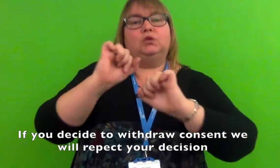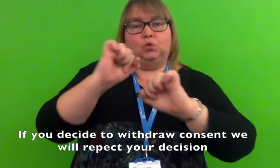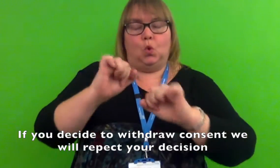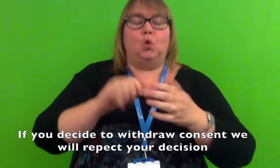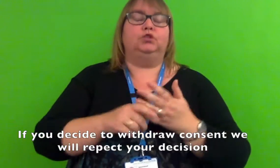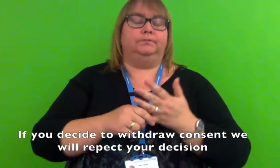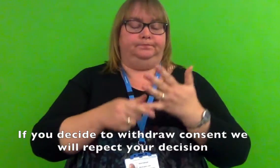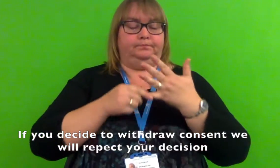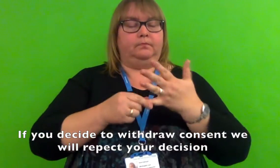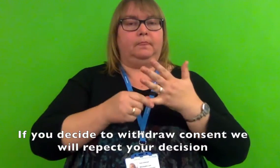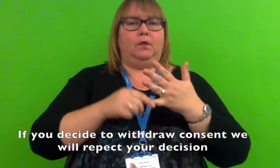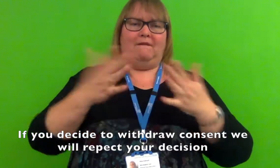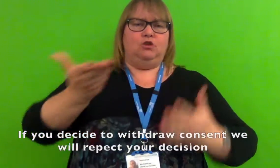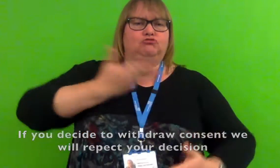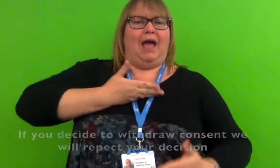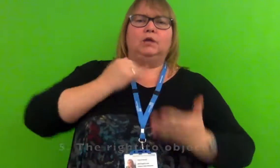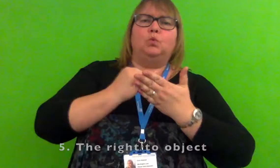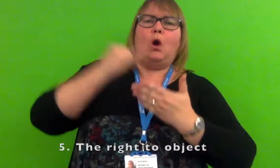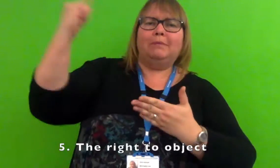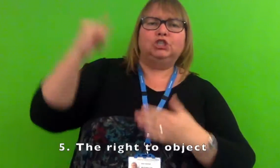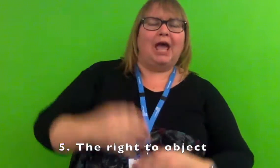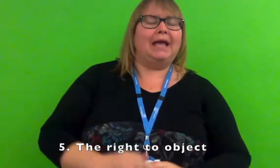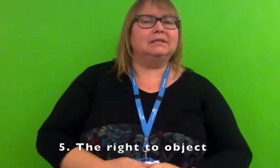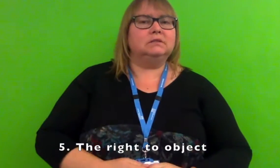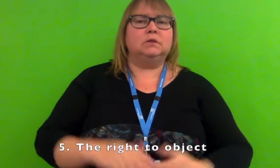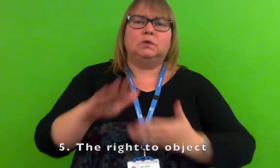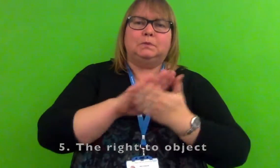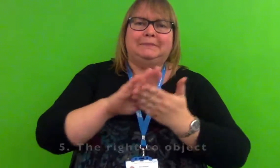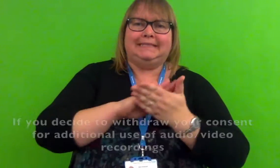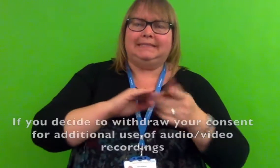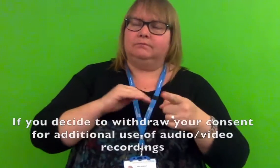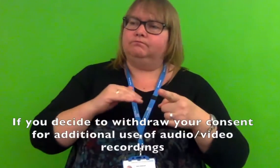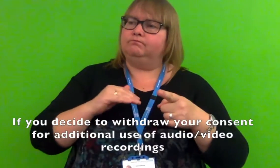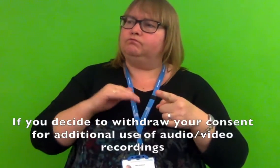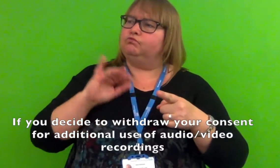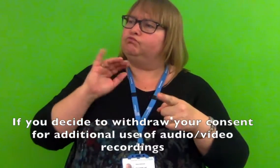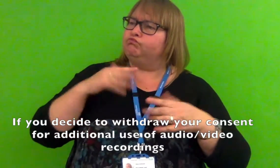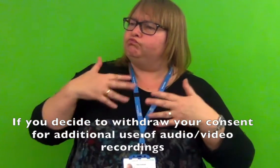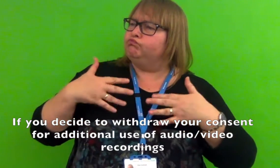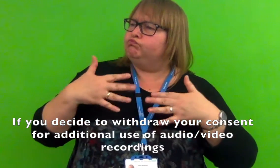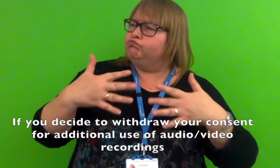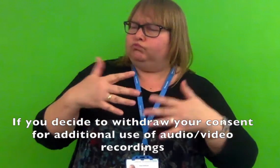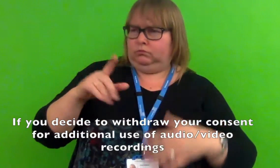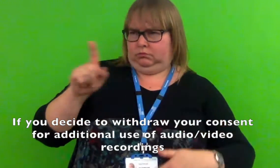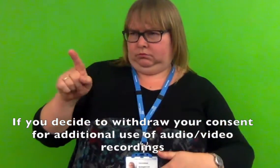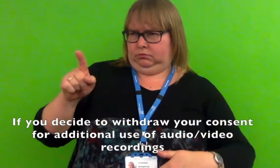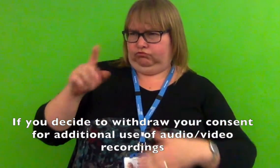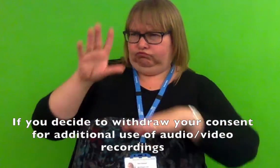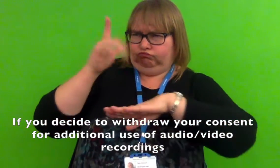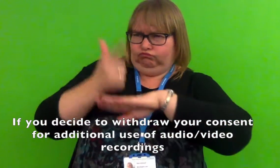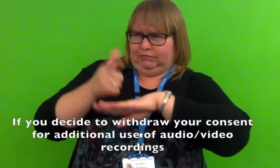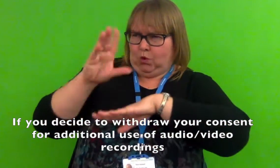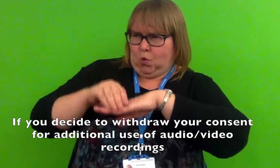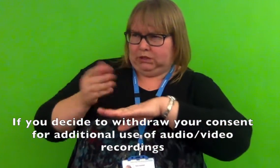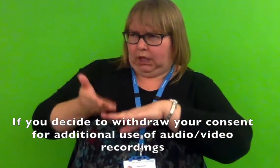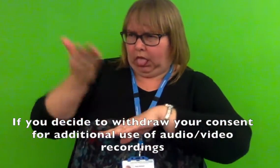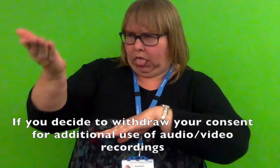withdraw consent, we will respect your decision. The right to object. If you decide to withdraw your consent